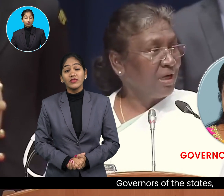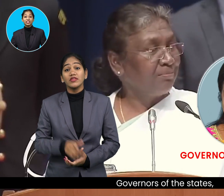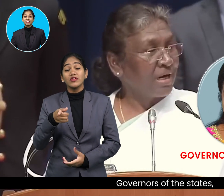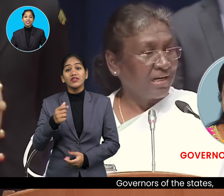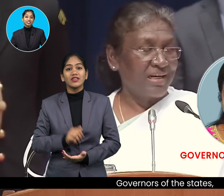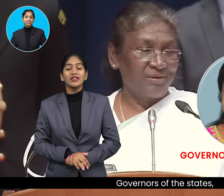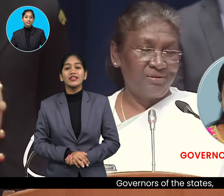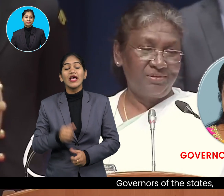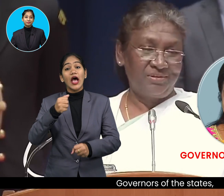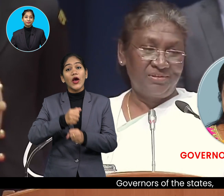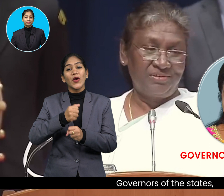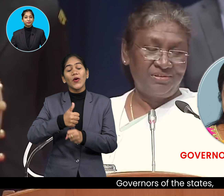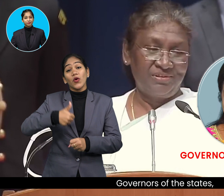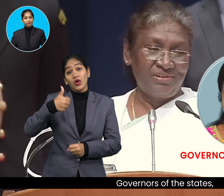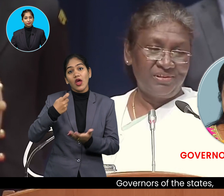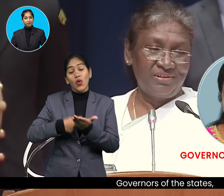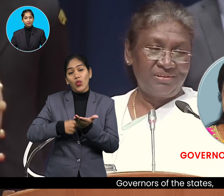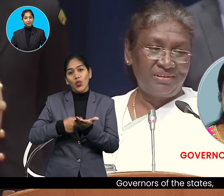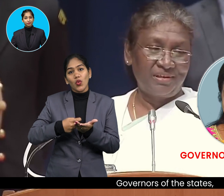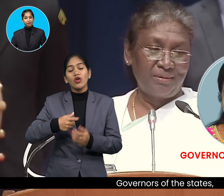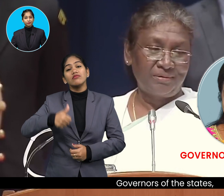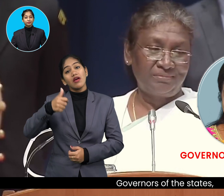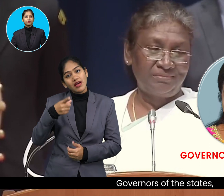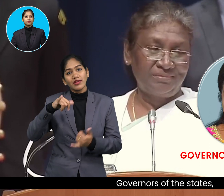governors of the states,